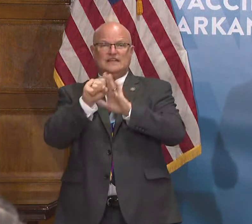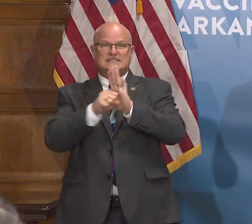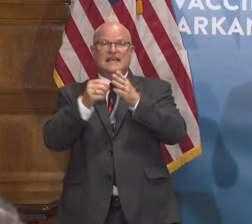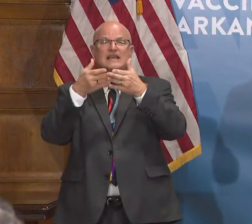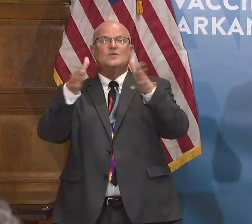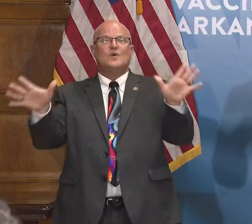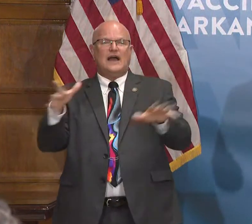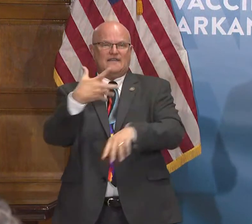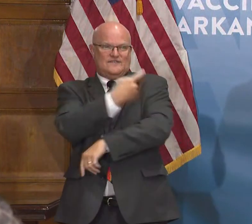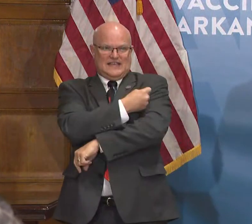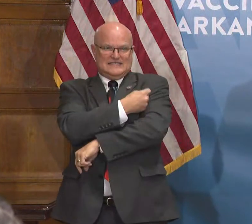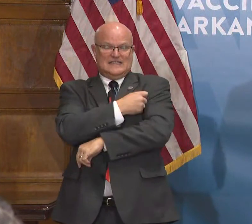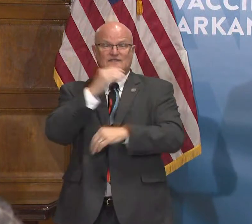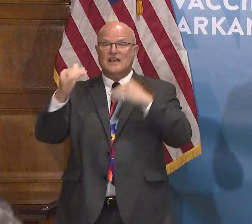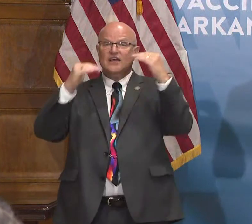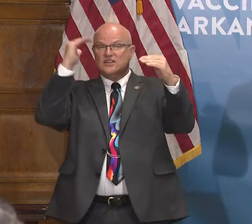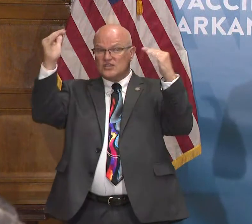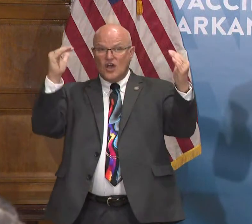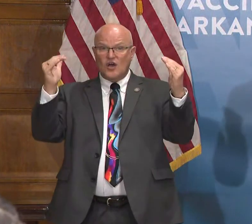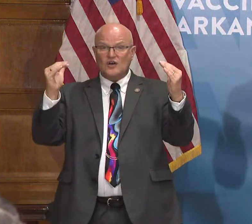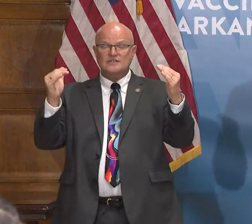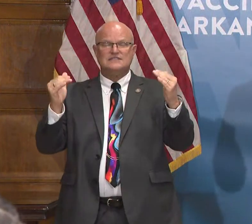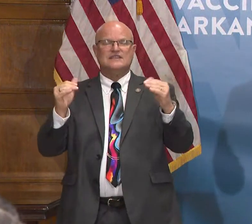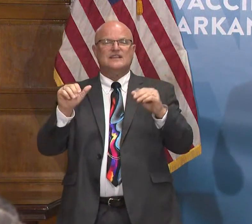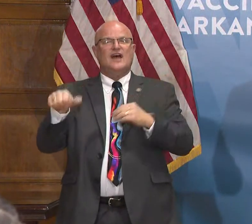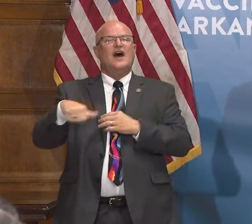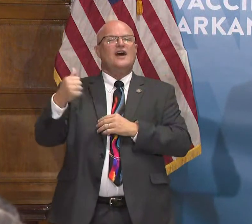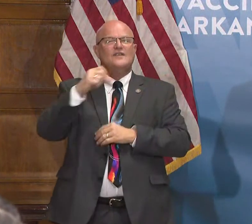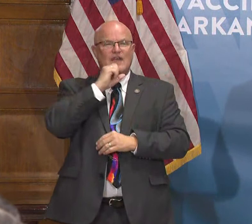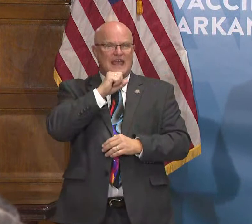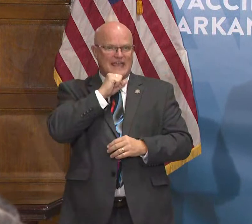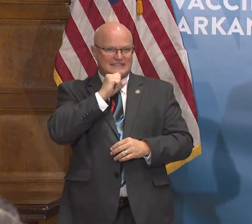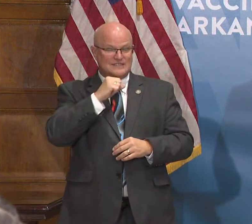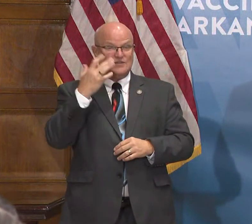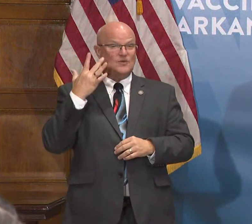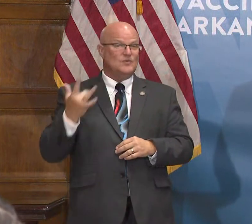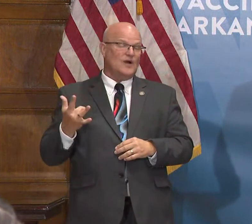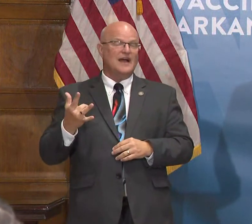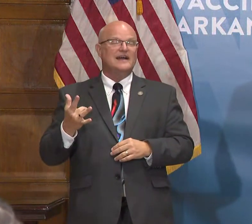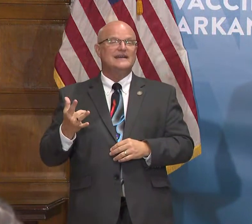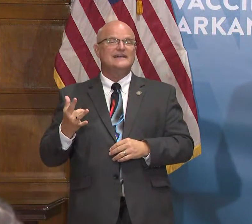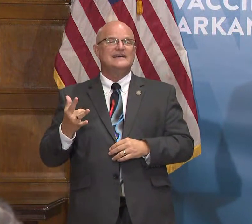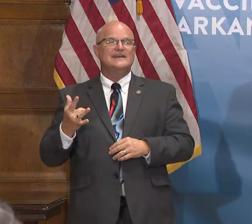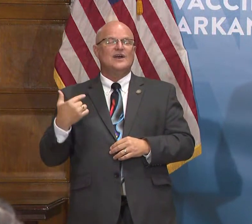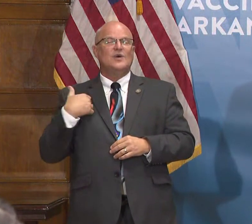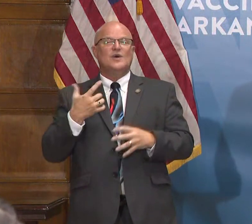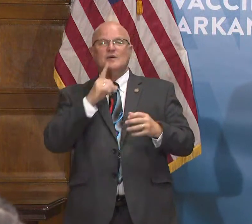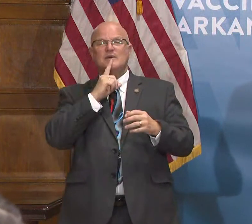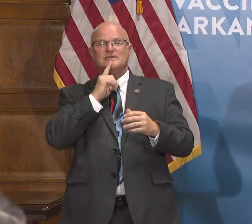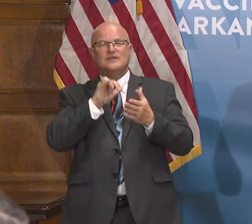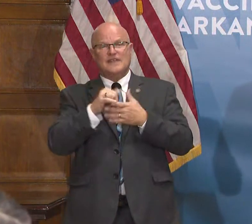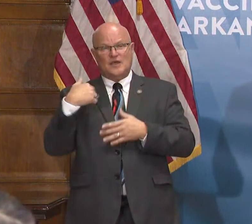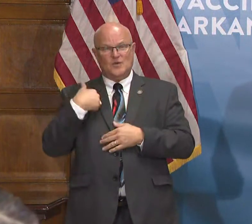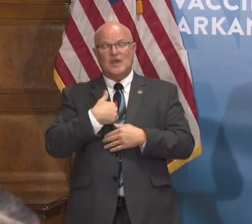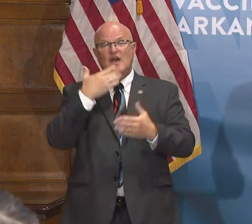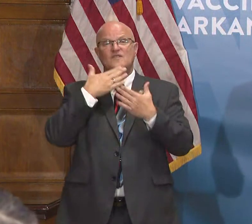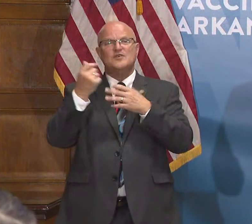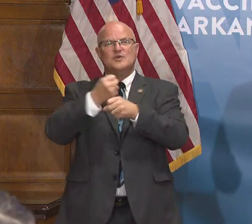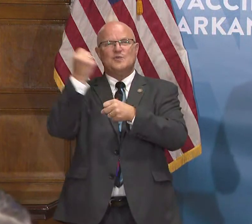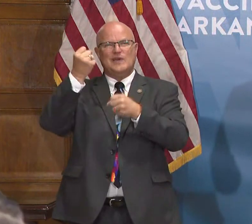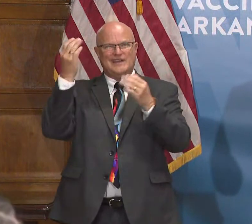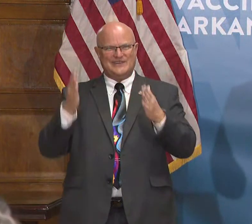statewide vaccination of adults and the other age categories because we want to make sure that we have a good winter.